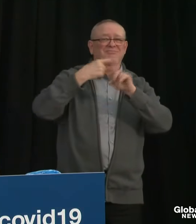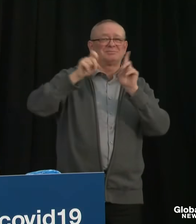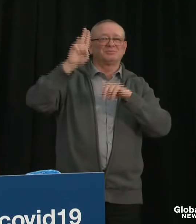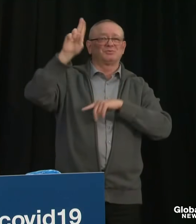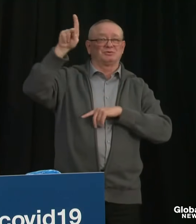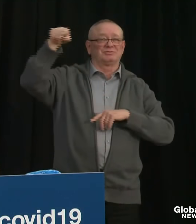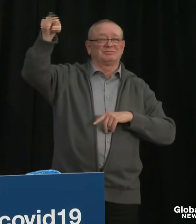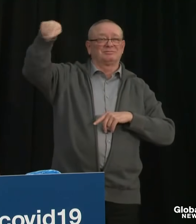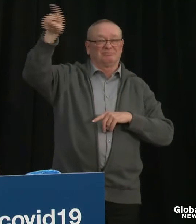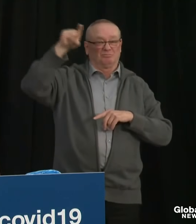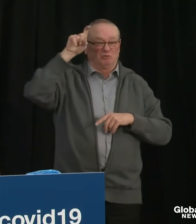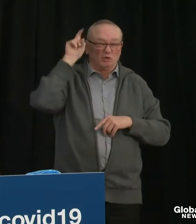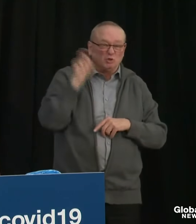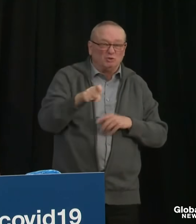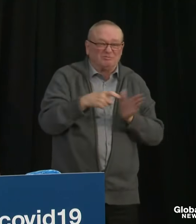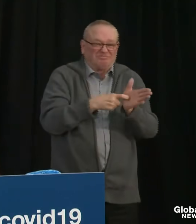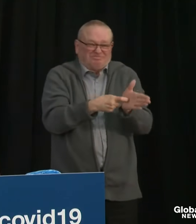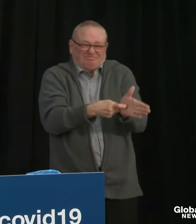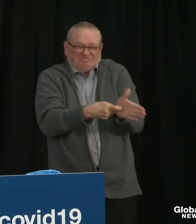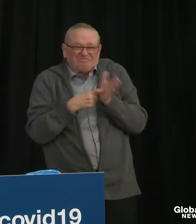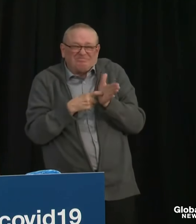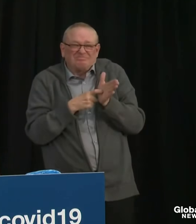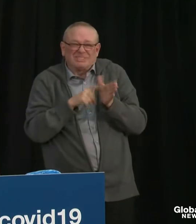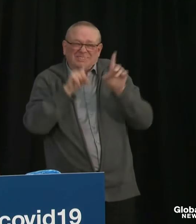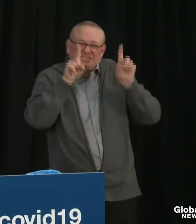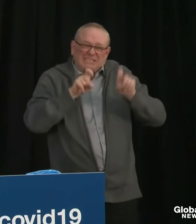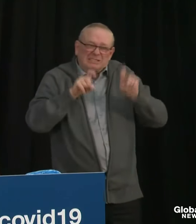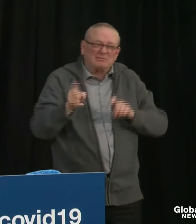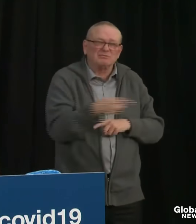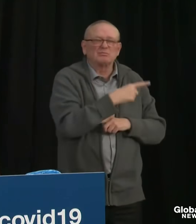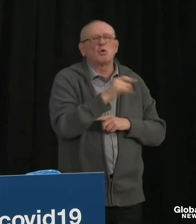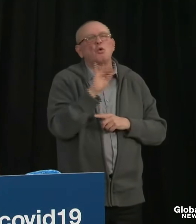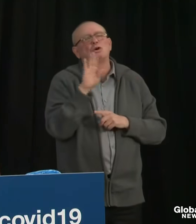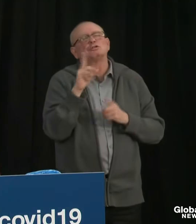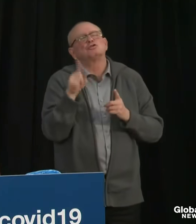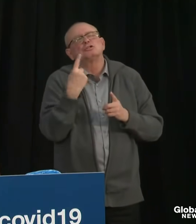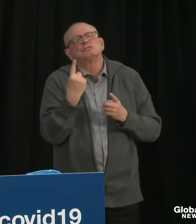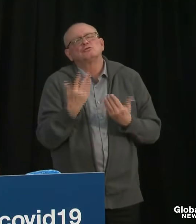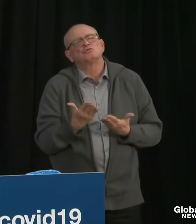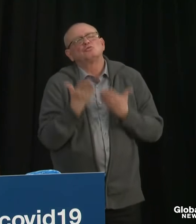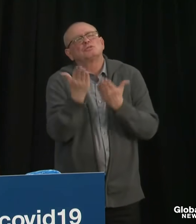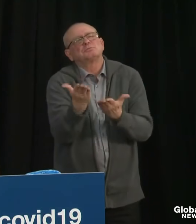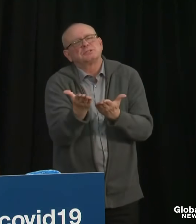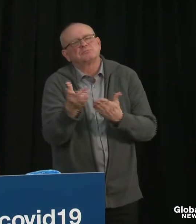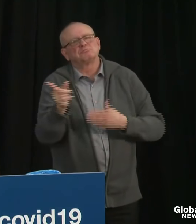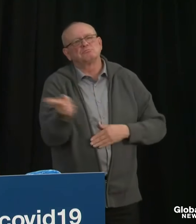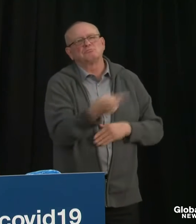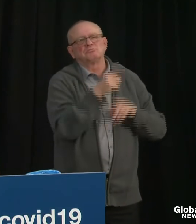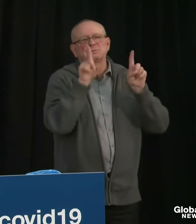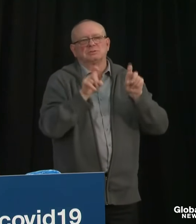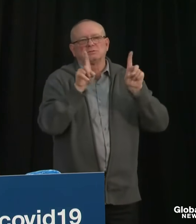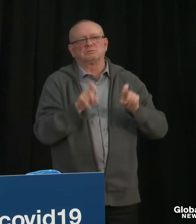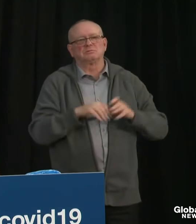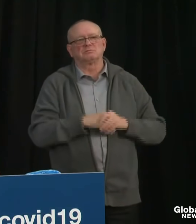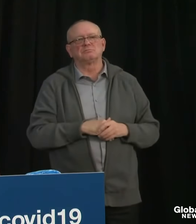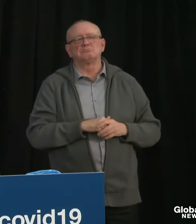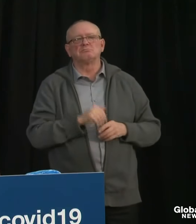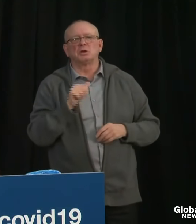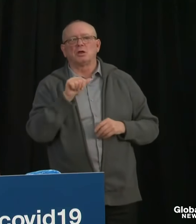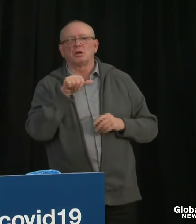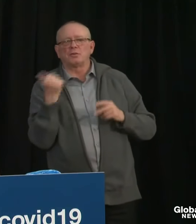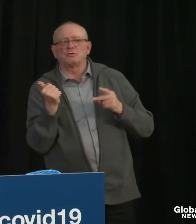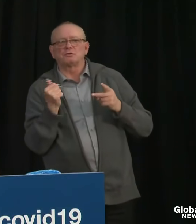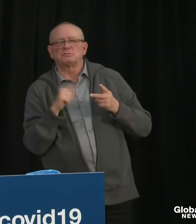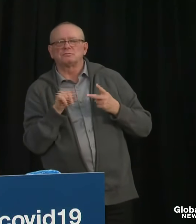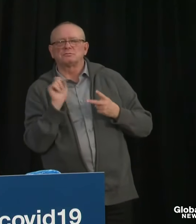another European city but from the UK? And one more, is there a possibility that we would have to stop